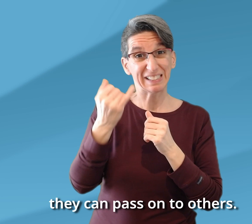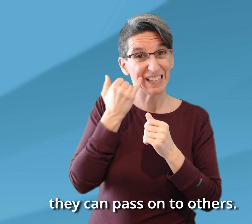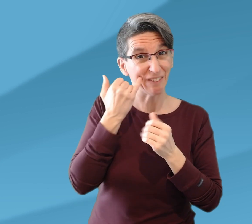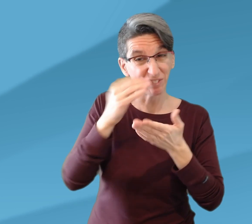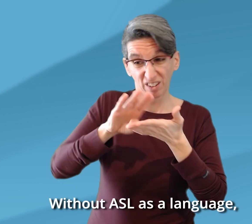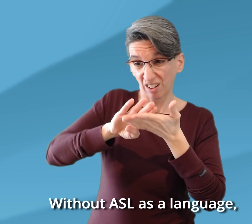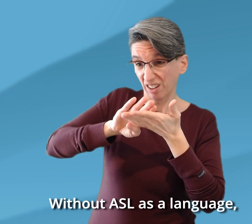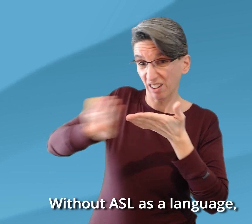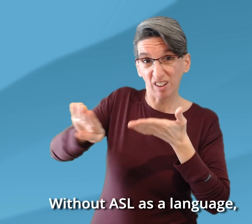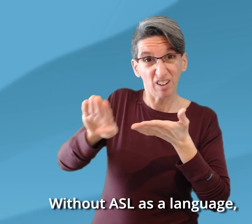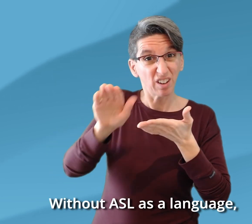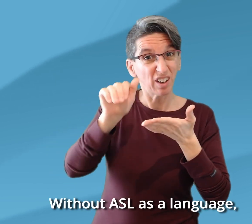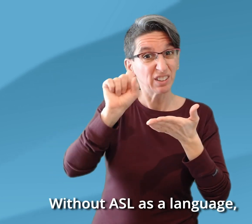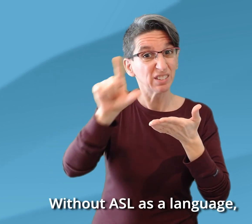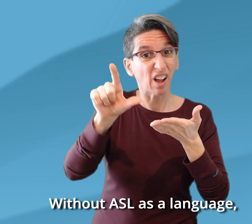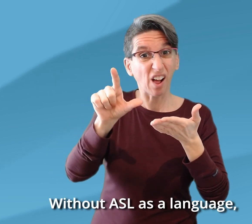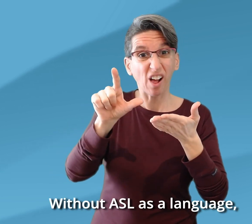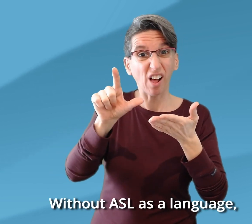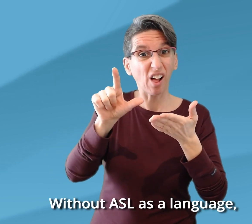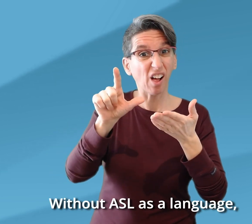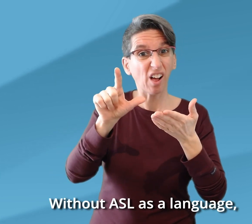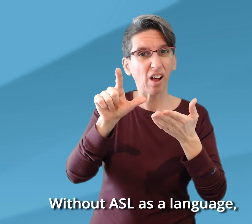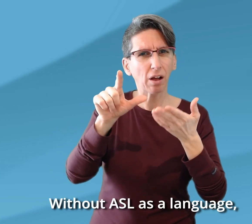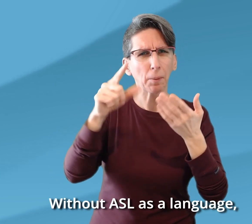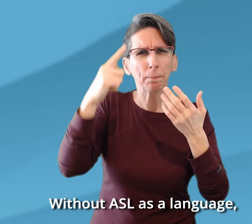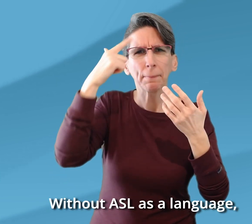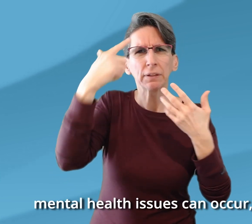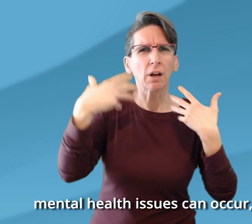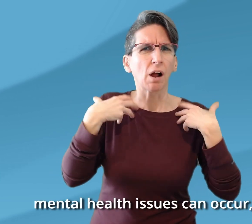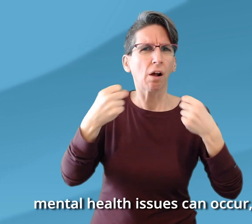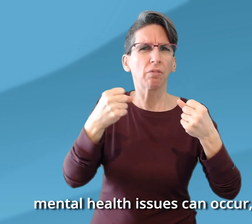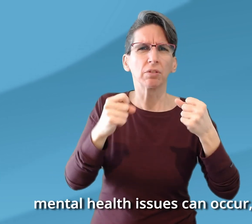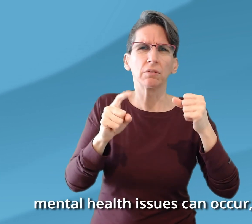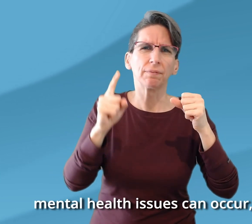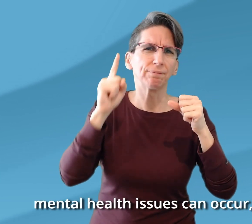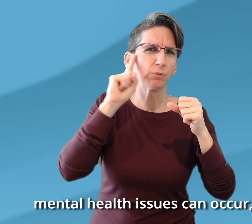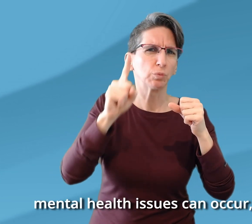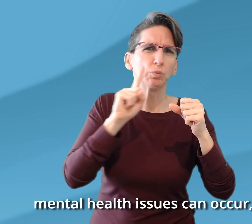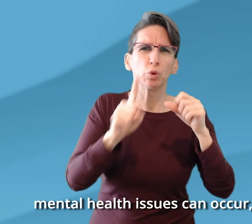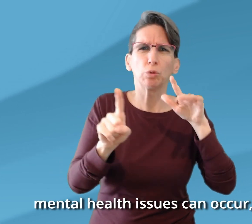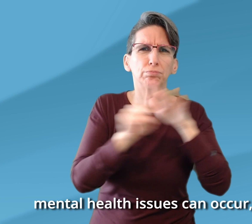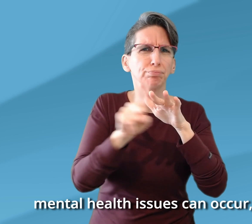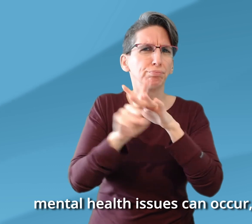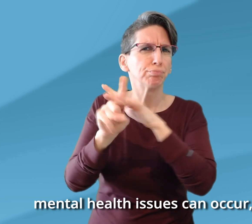Without ASL as a language, mental health issues can occur,